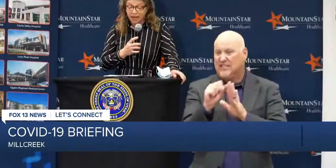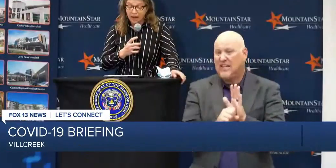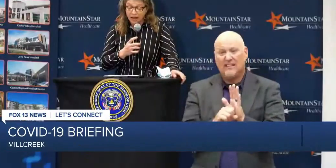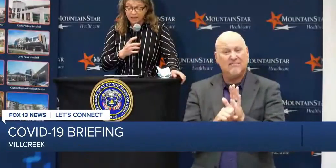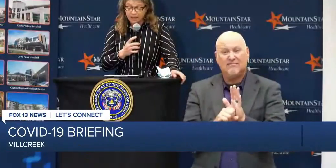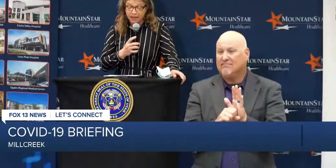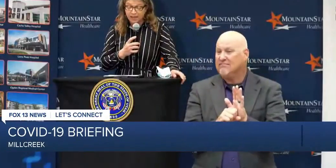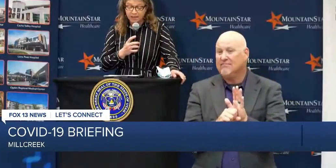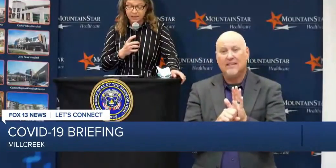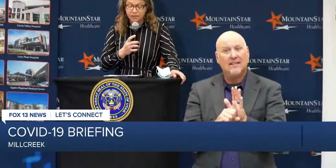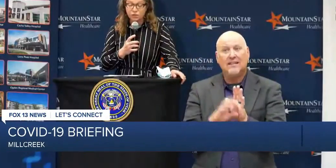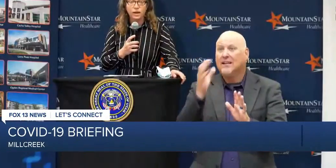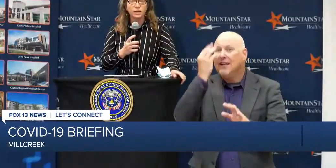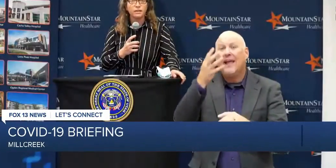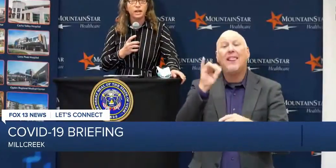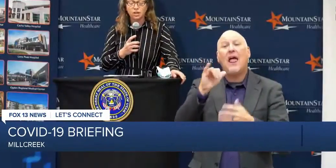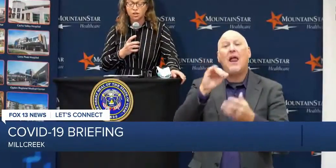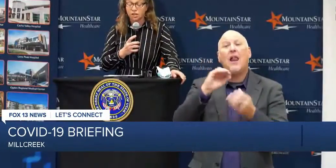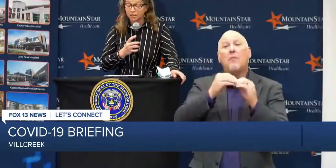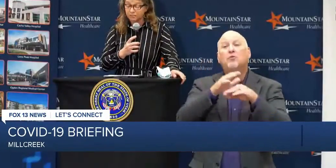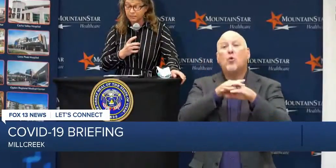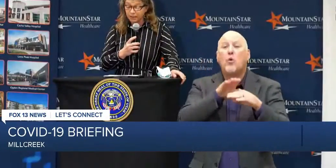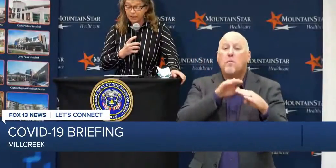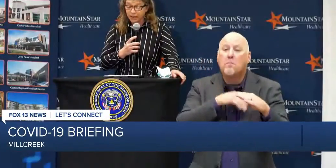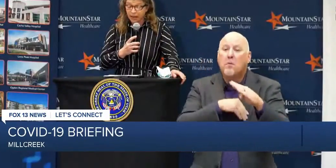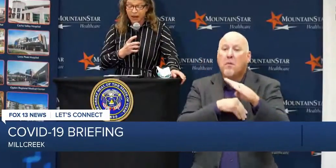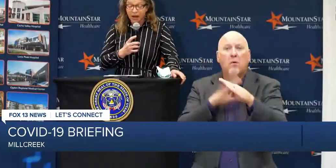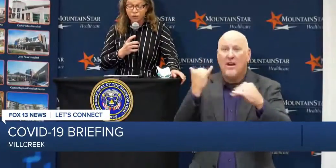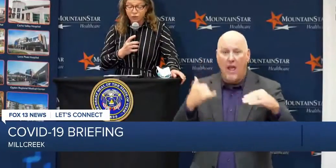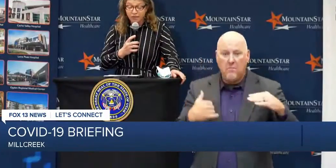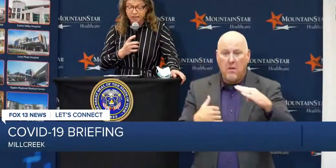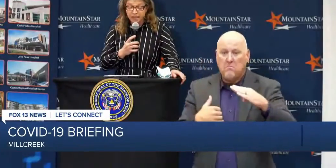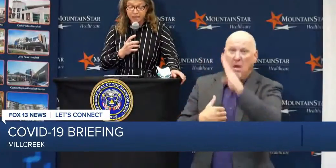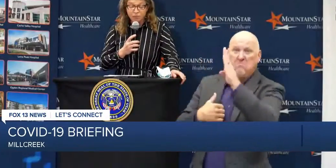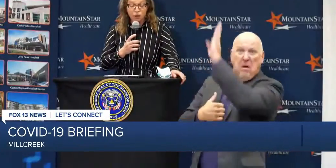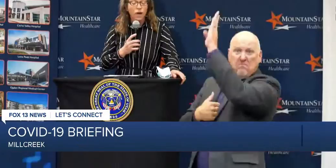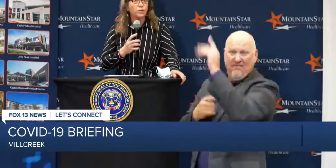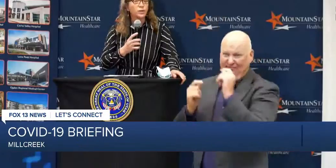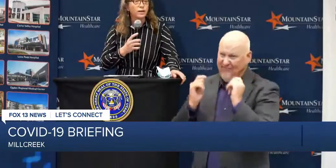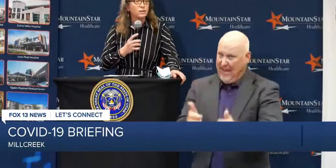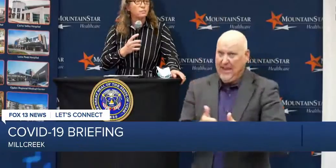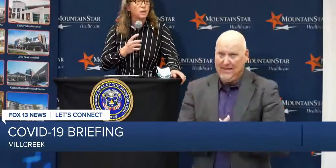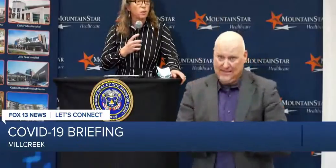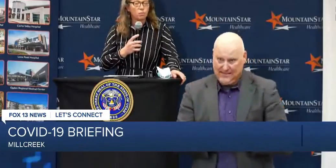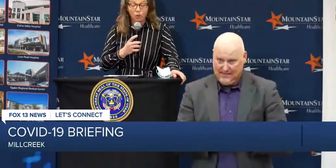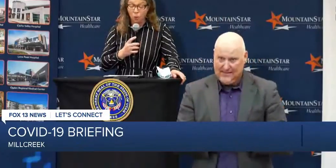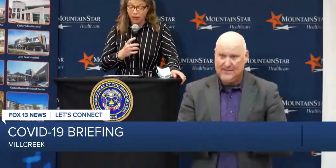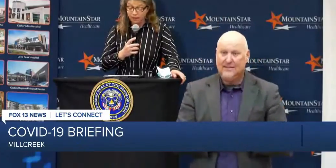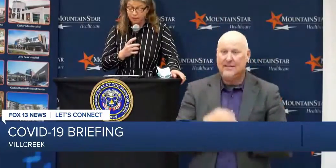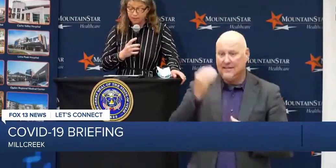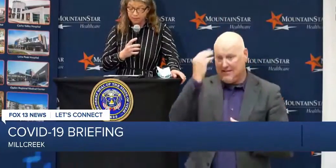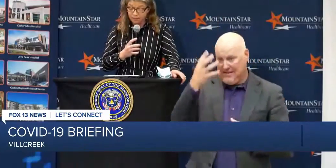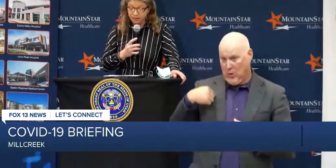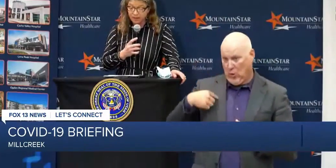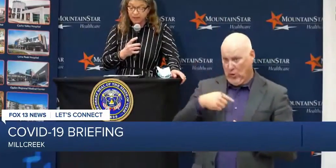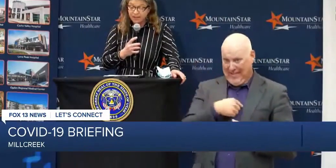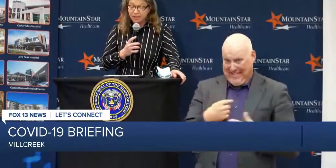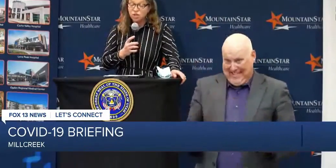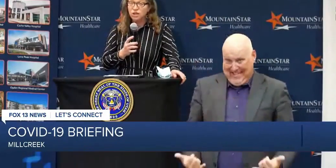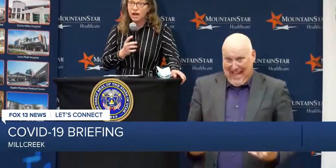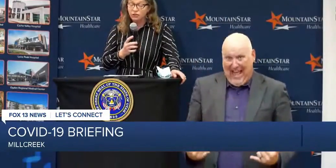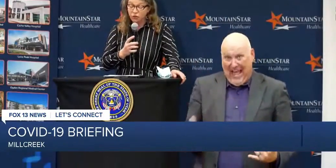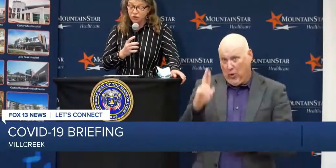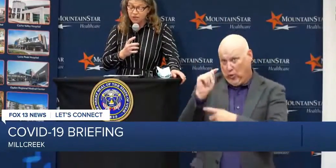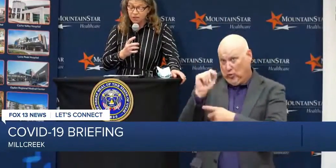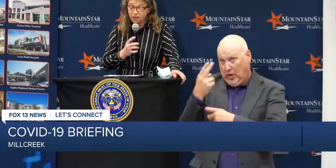the 9th highest case incidence rate in the nation at 136 per 100,000 people per week.